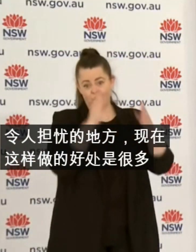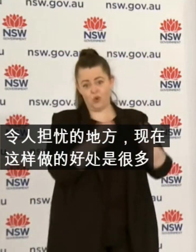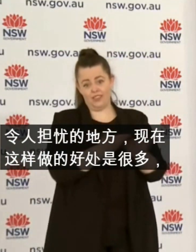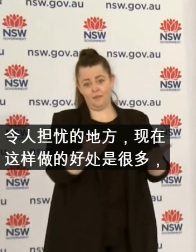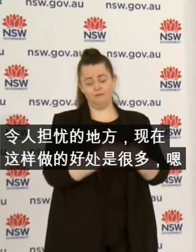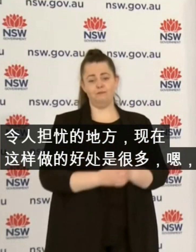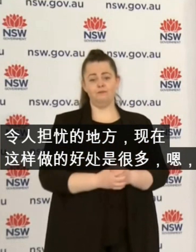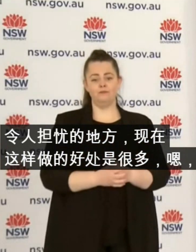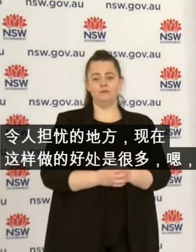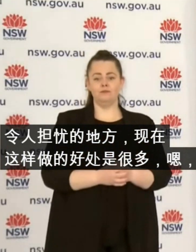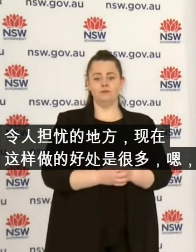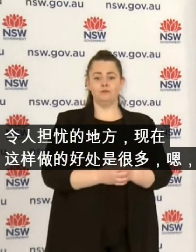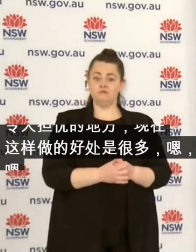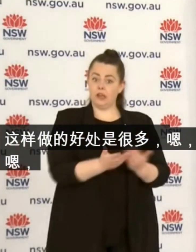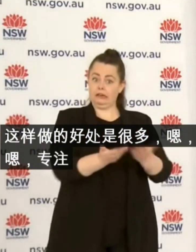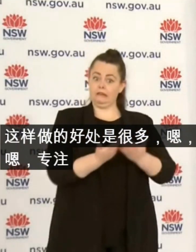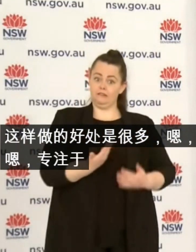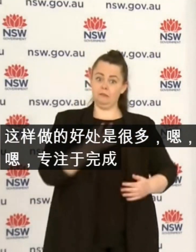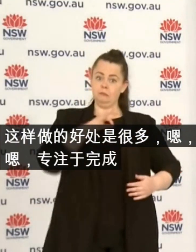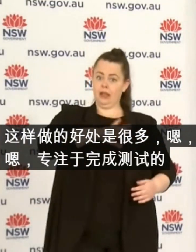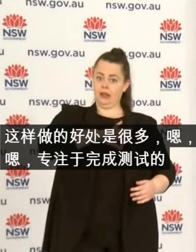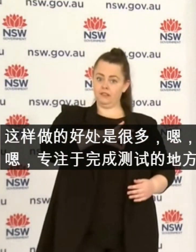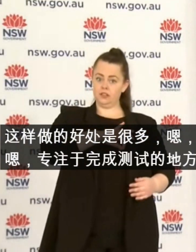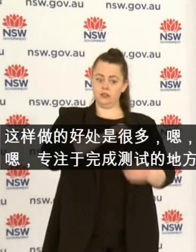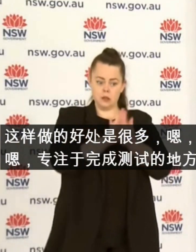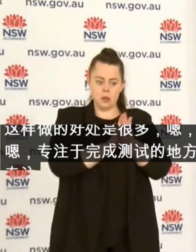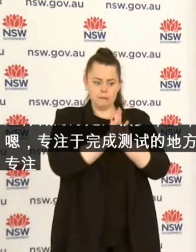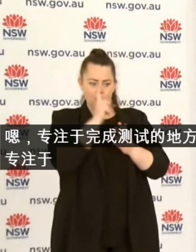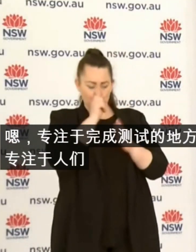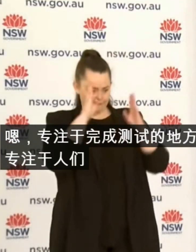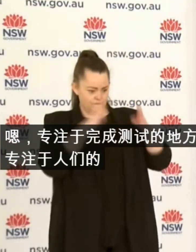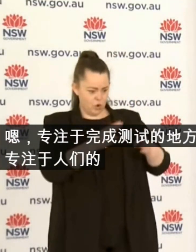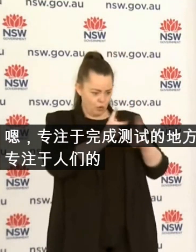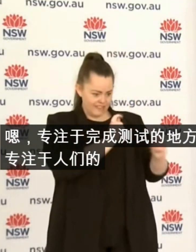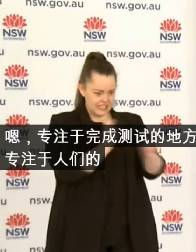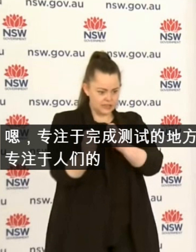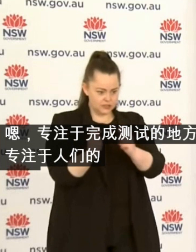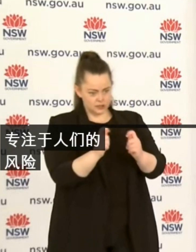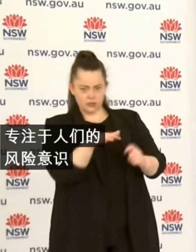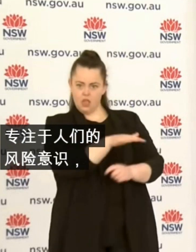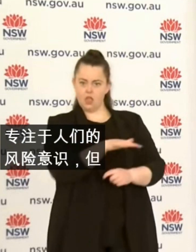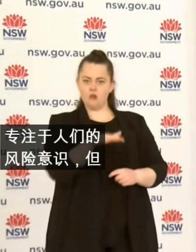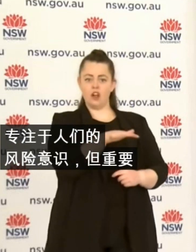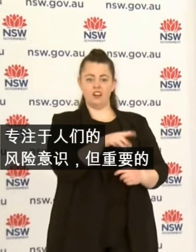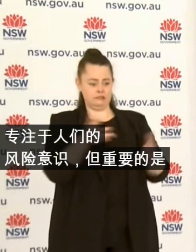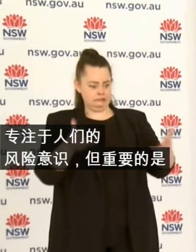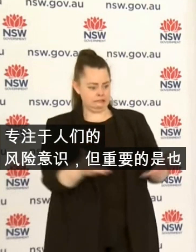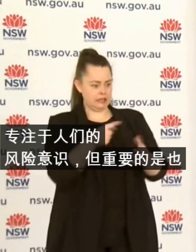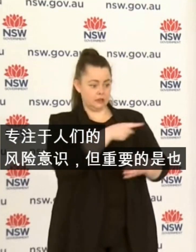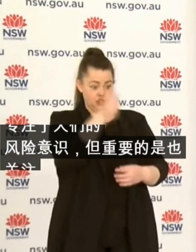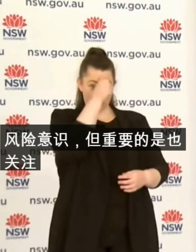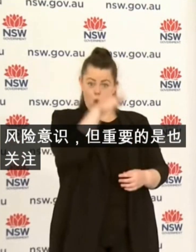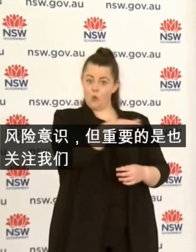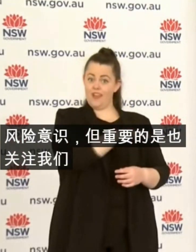is many. One includes focusing where testing is done, focusing people's awareness of risk, but importantly